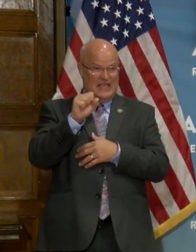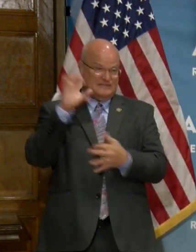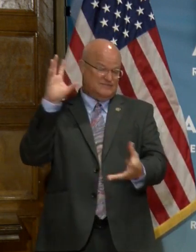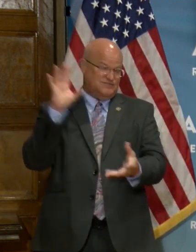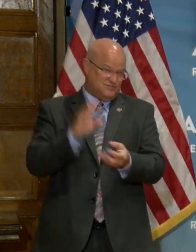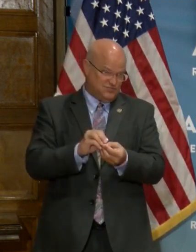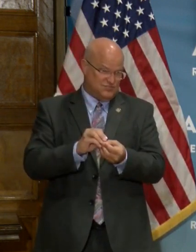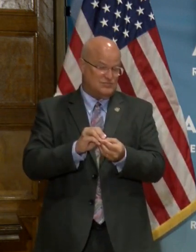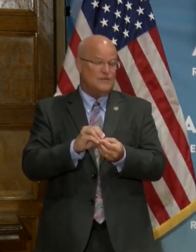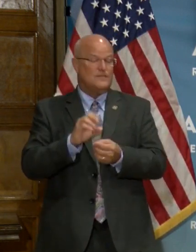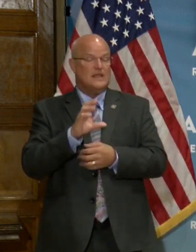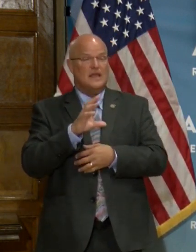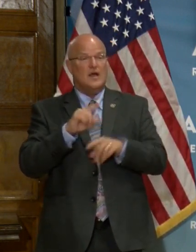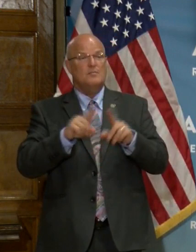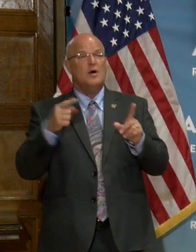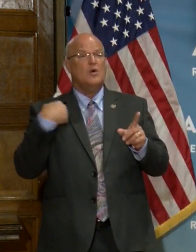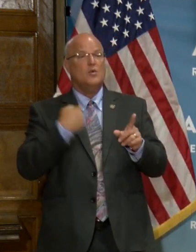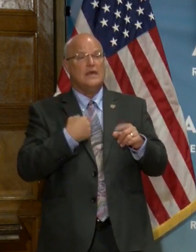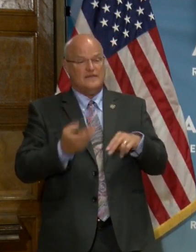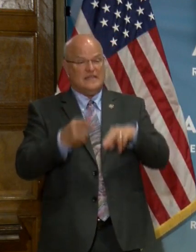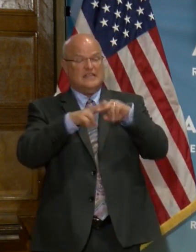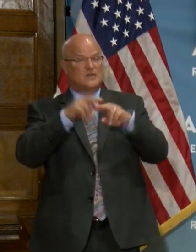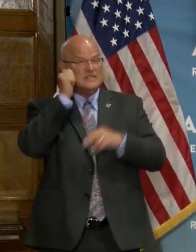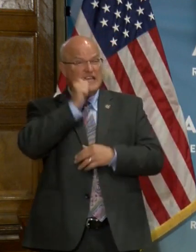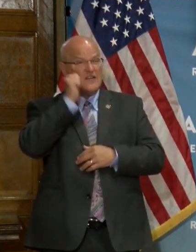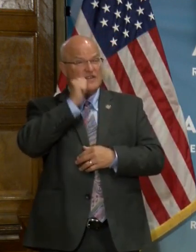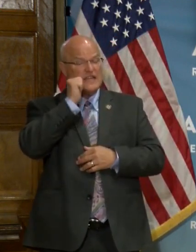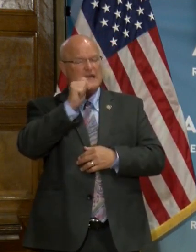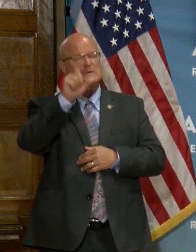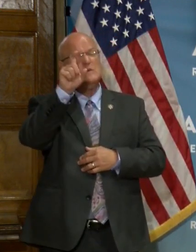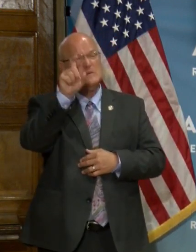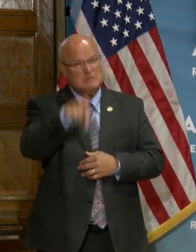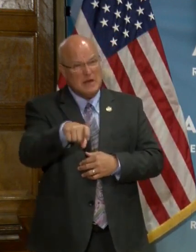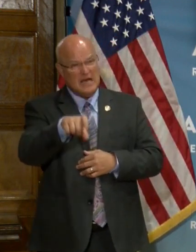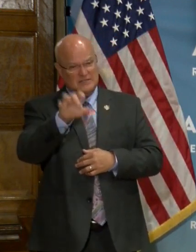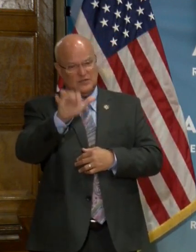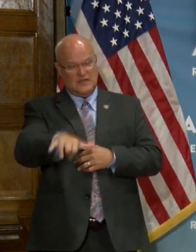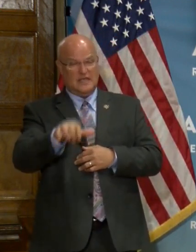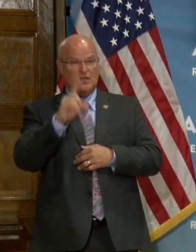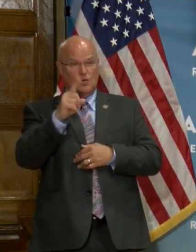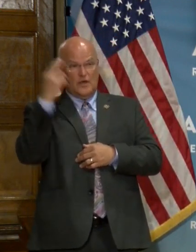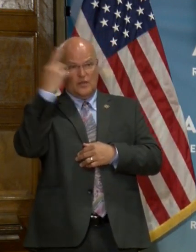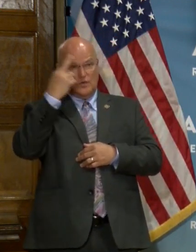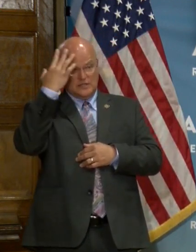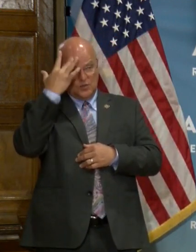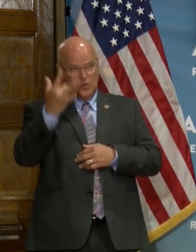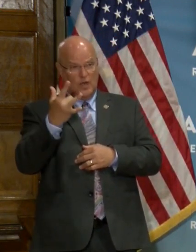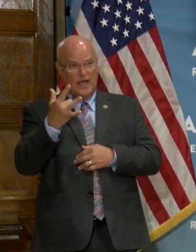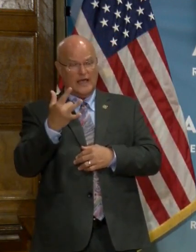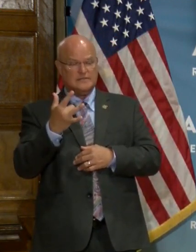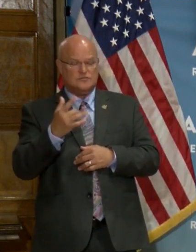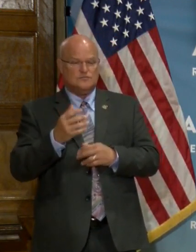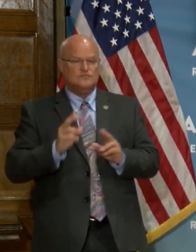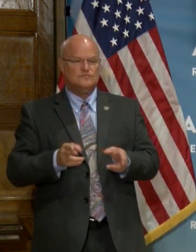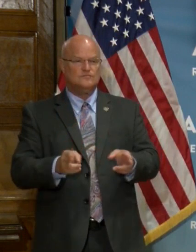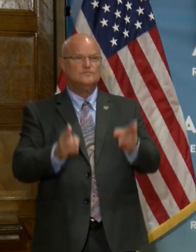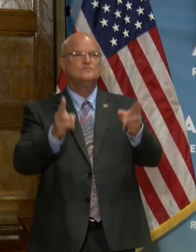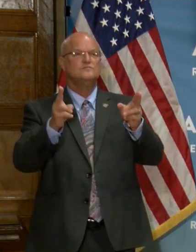cumulative, but we have an increase every day that we have to do this, and so that's one of the reasons to escalate it.